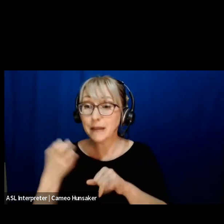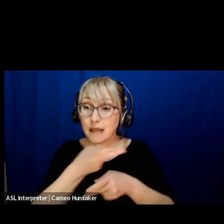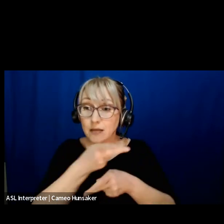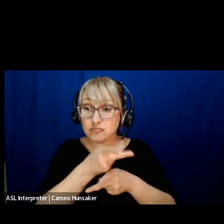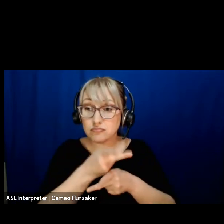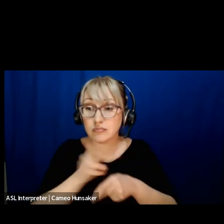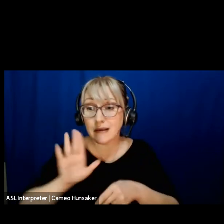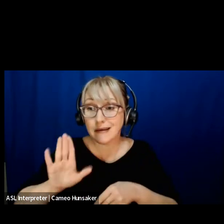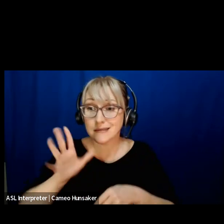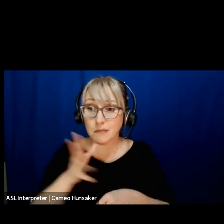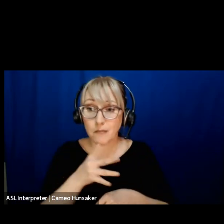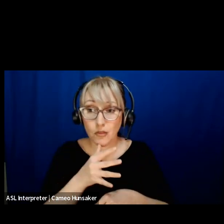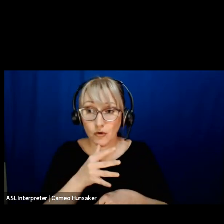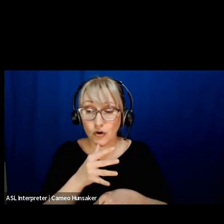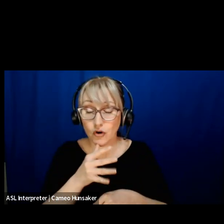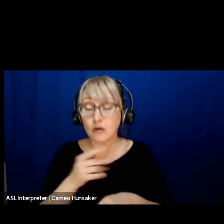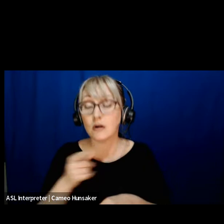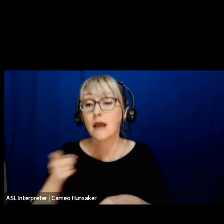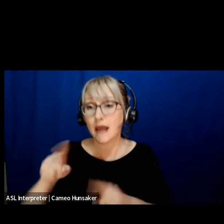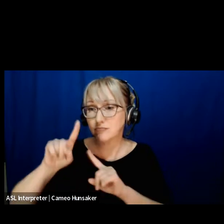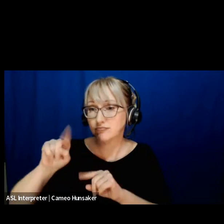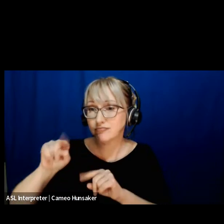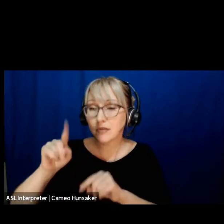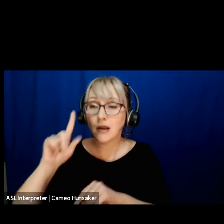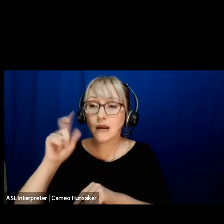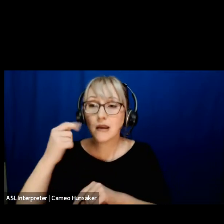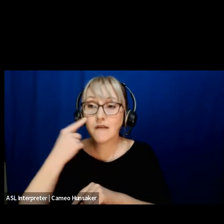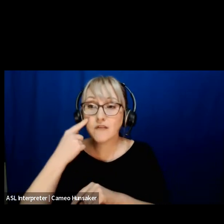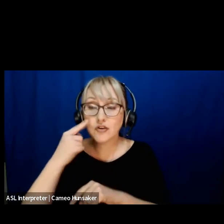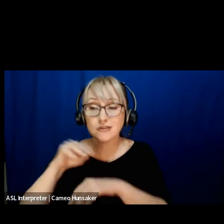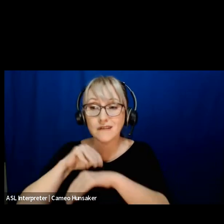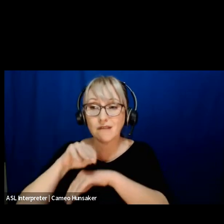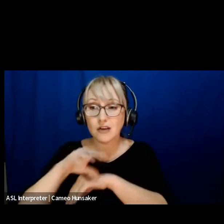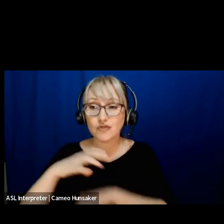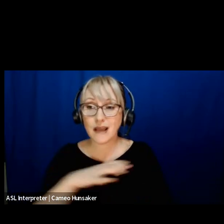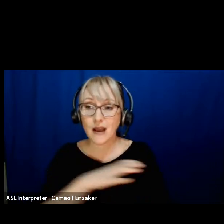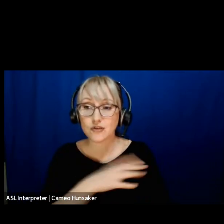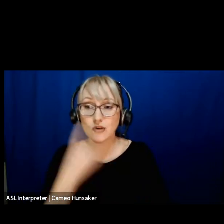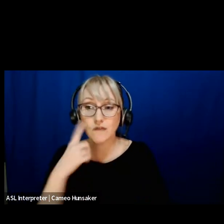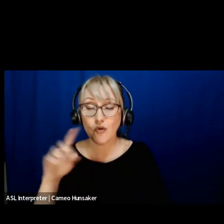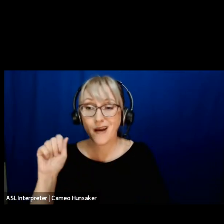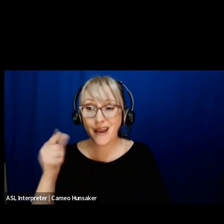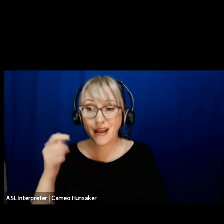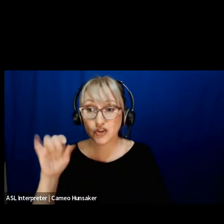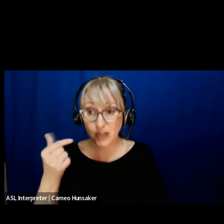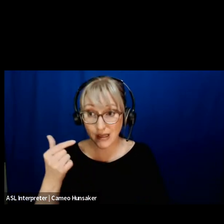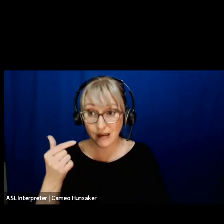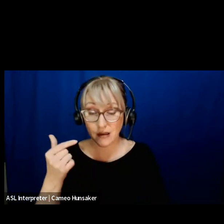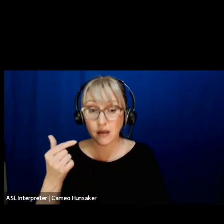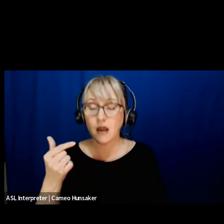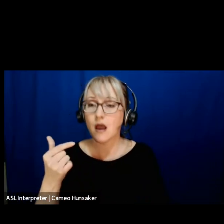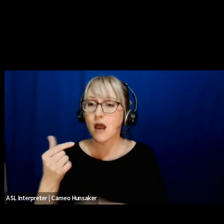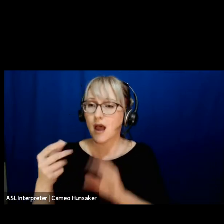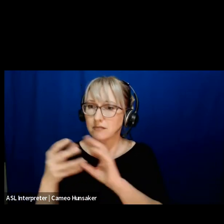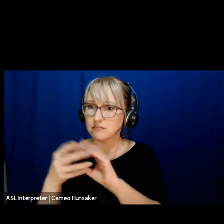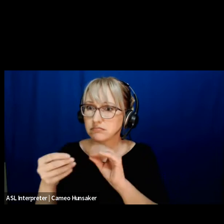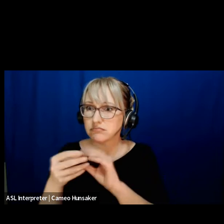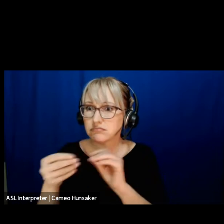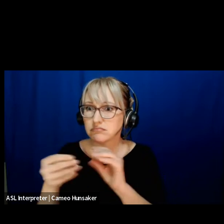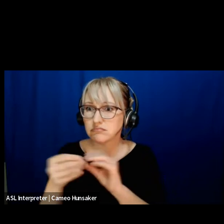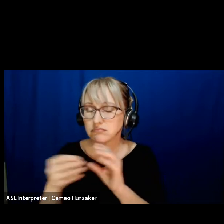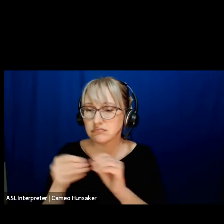And he would go to the Governor's Advisory Council on Aging meetings and talk about the demands on him as